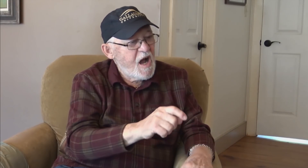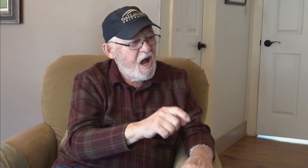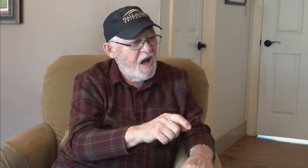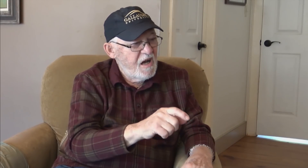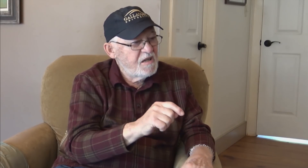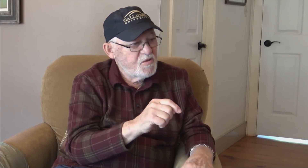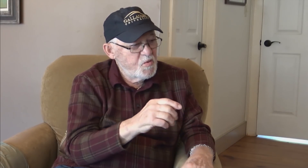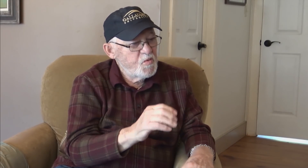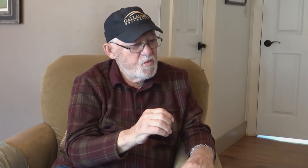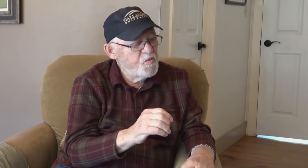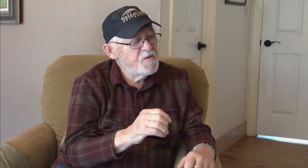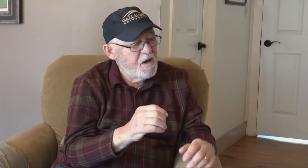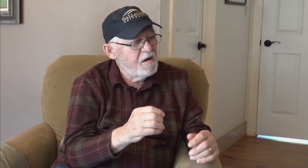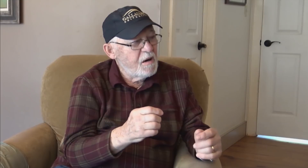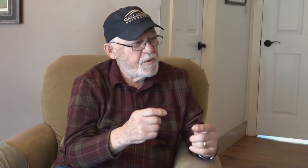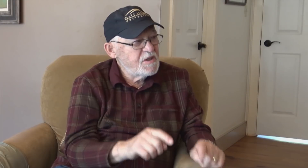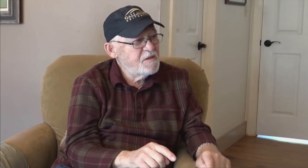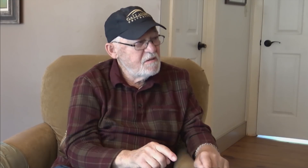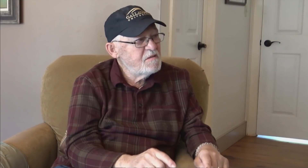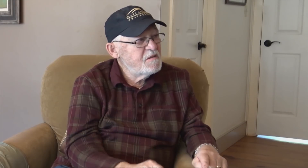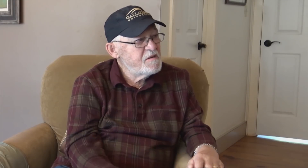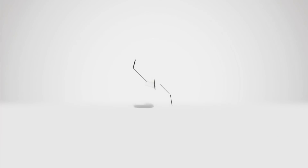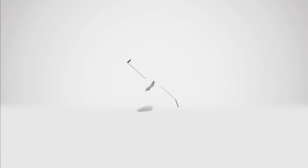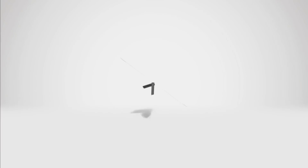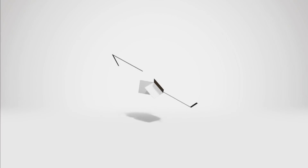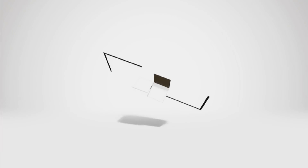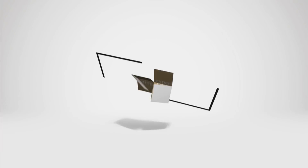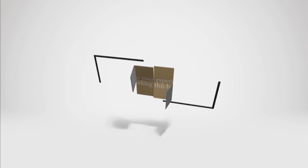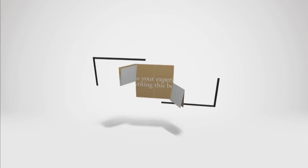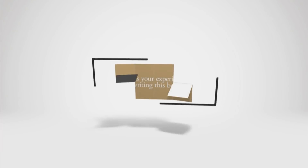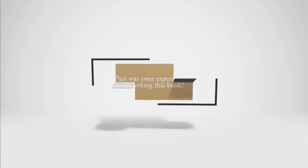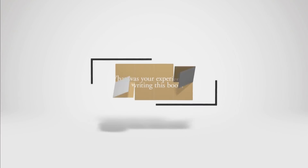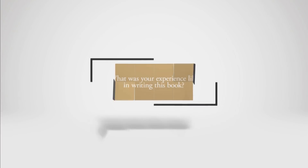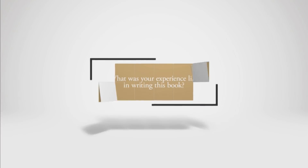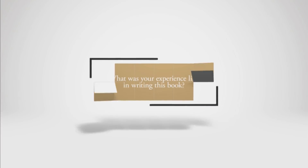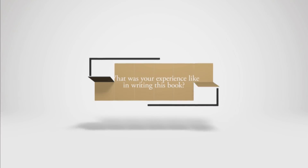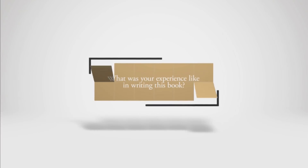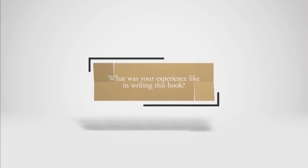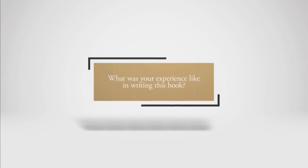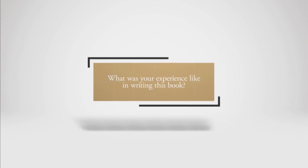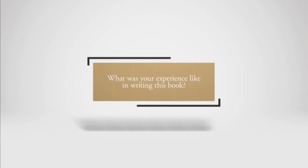and that the change was on the horizon, and change was happening.